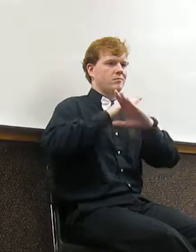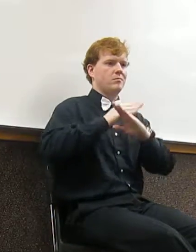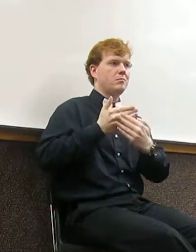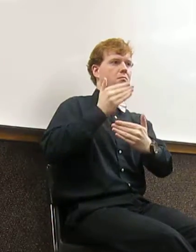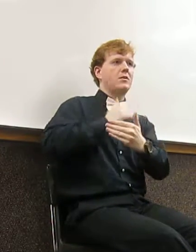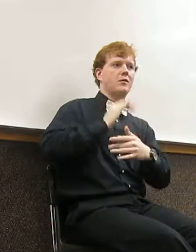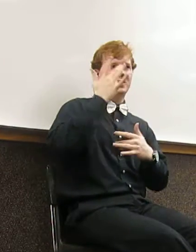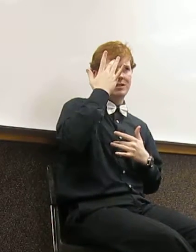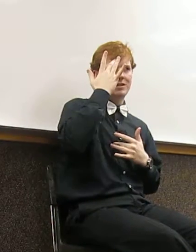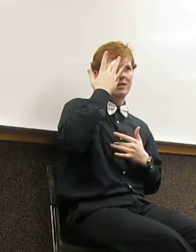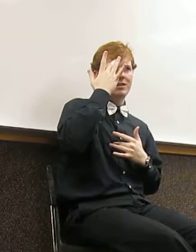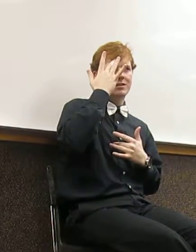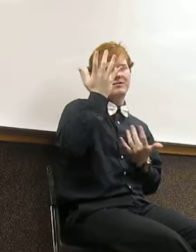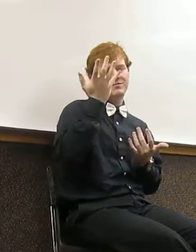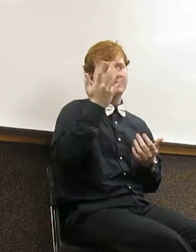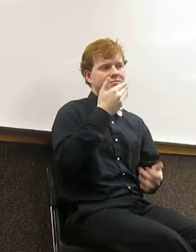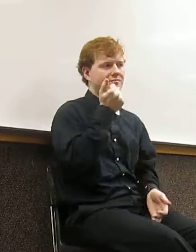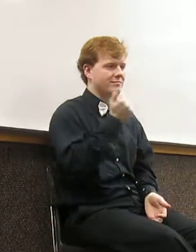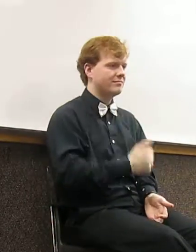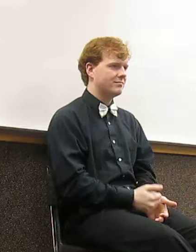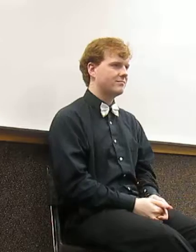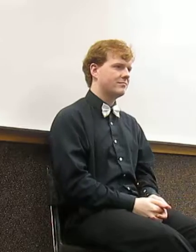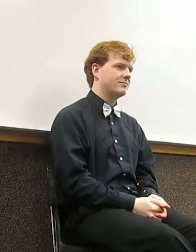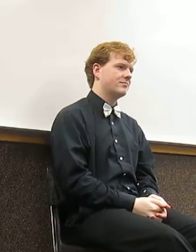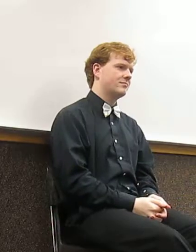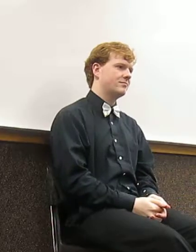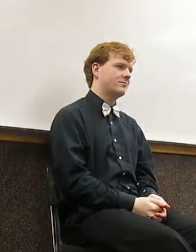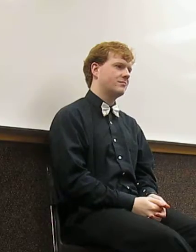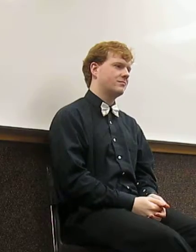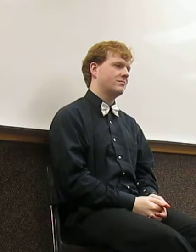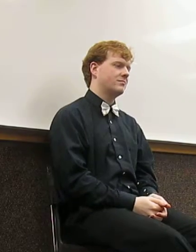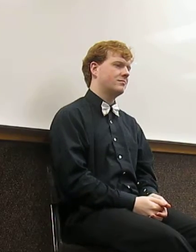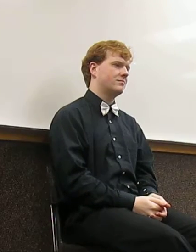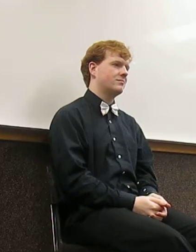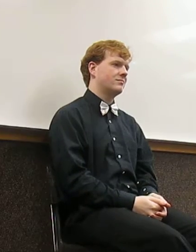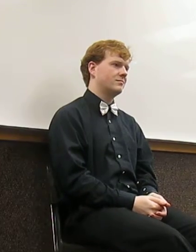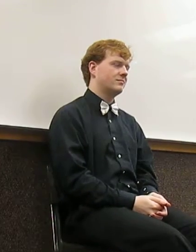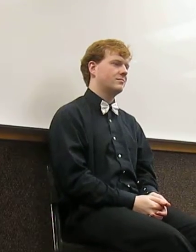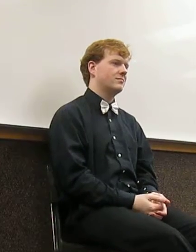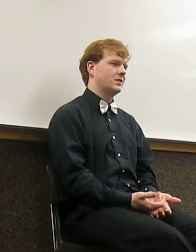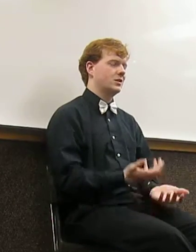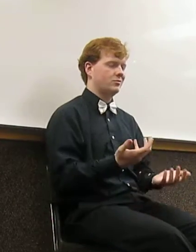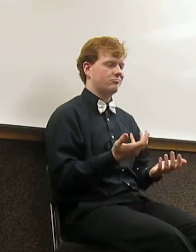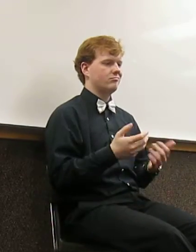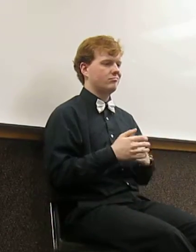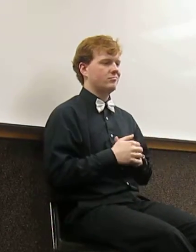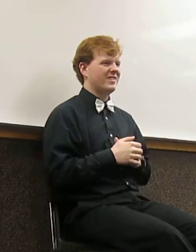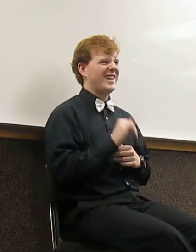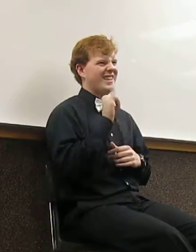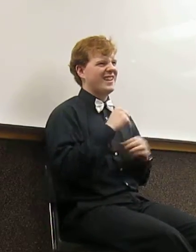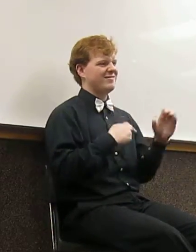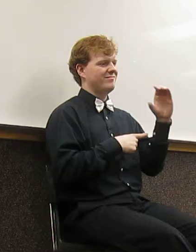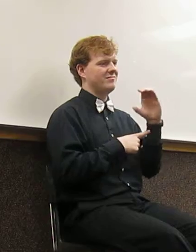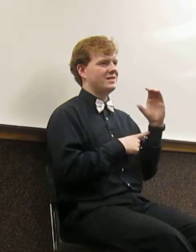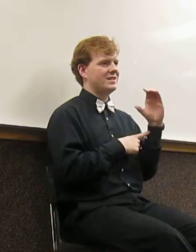stronger because of that vitamin C. Or when you're sick, you boost your immune system to fight it off. Yeah, that's what vitamin